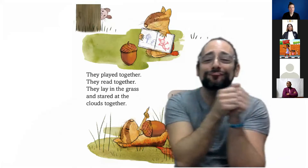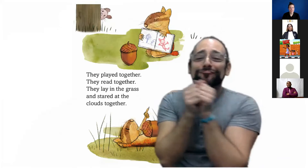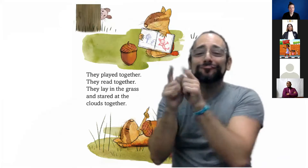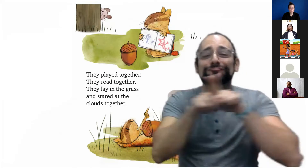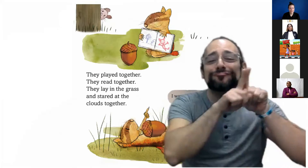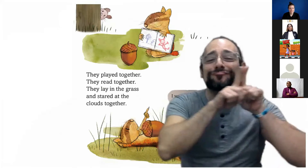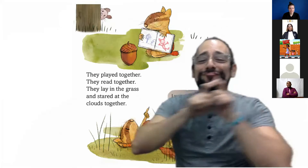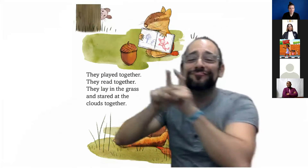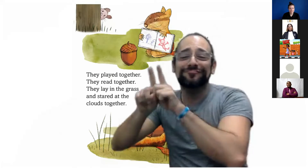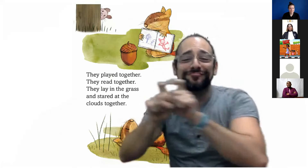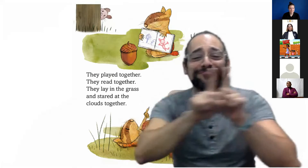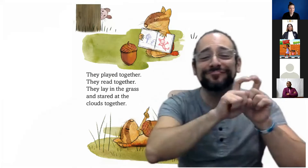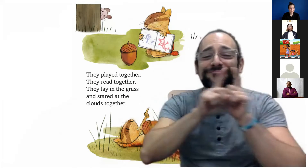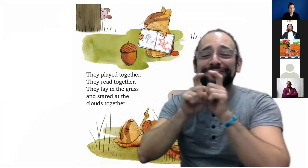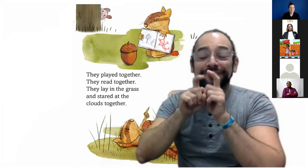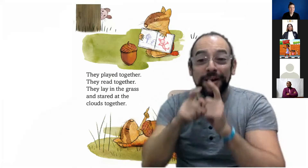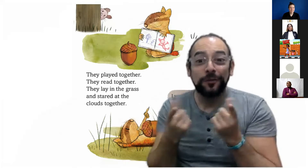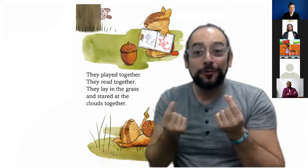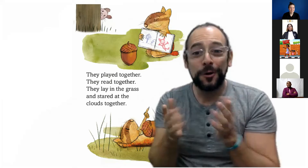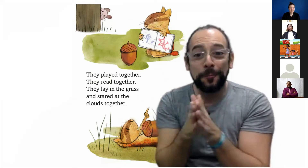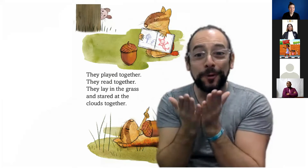Chipmunk and the nut played together.